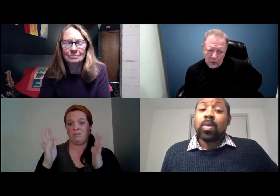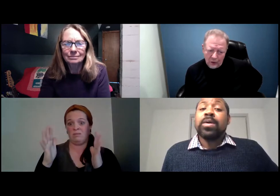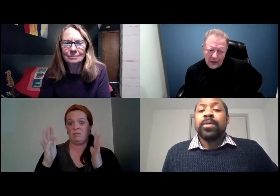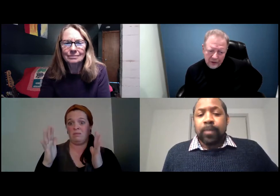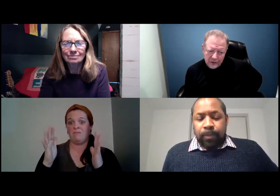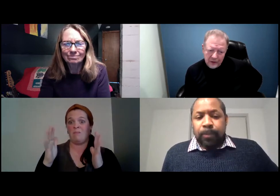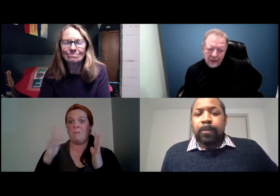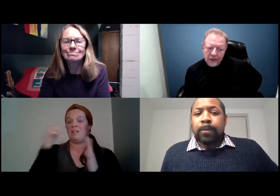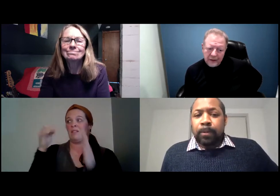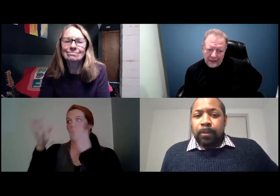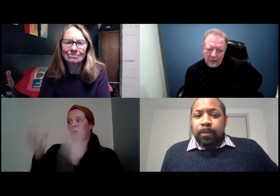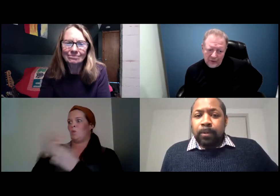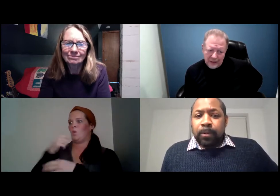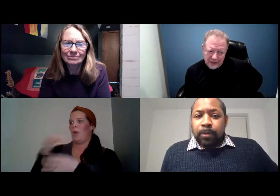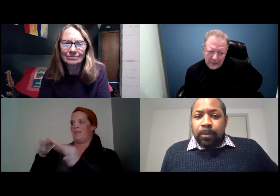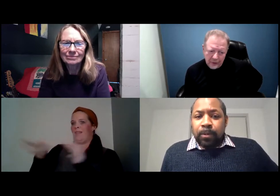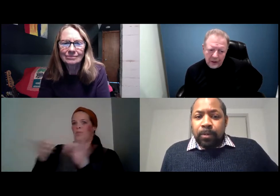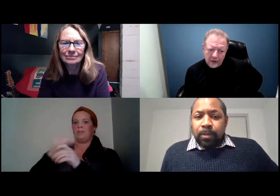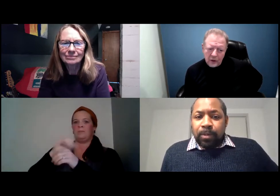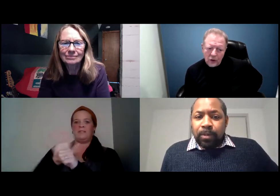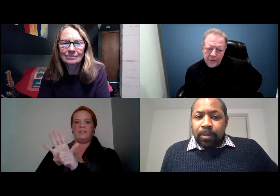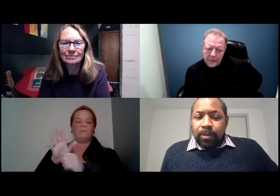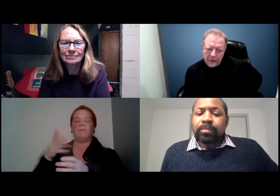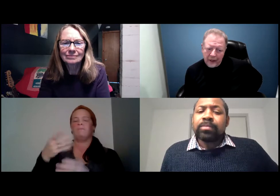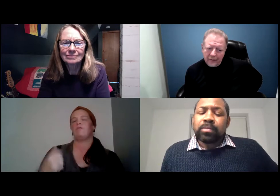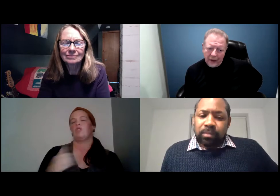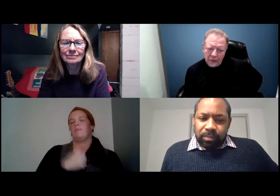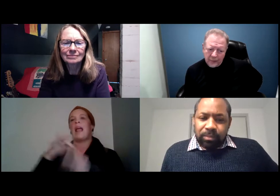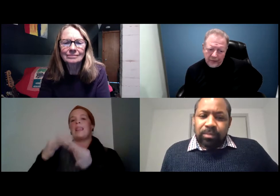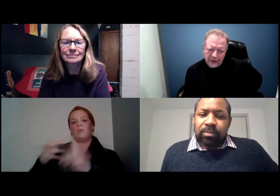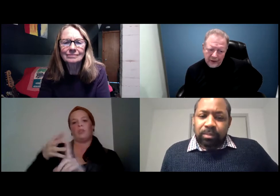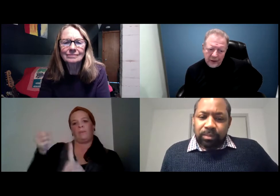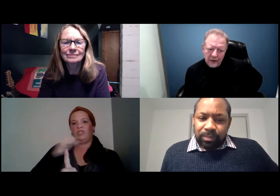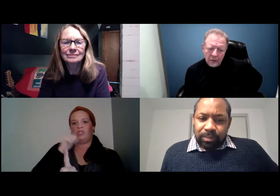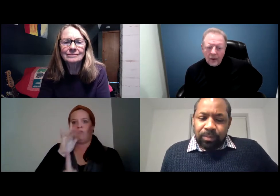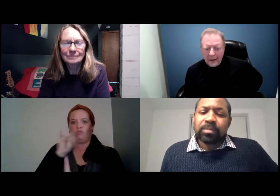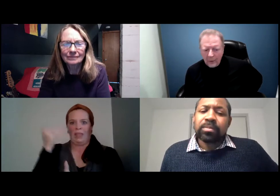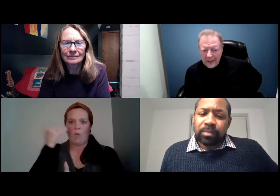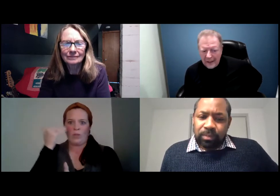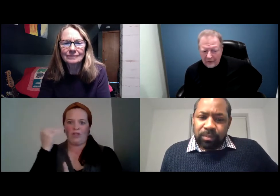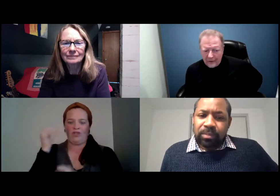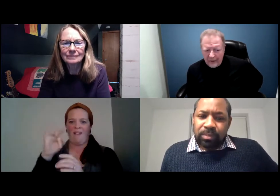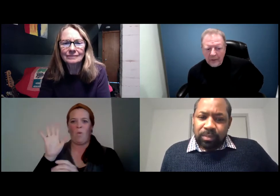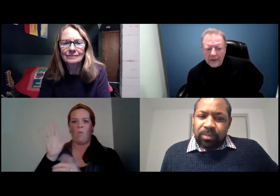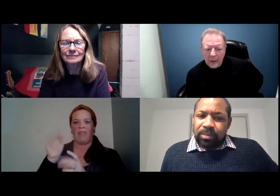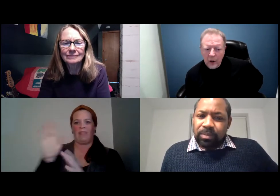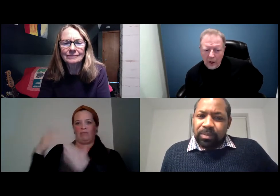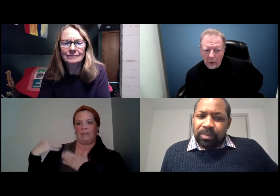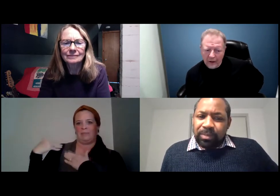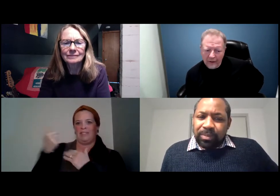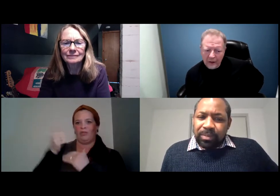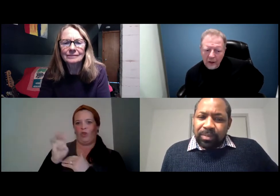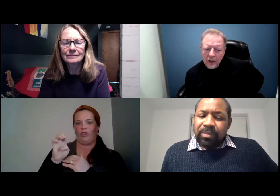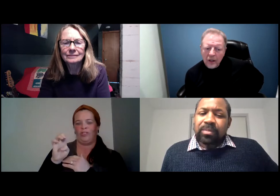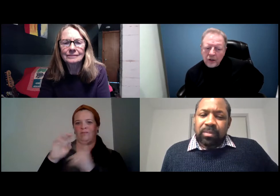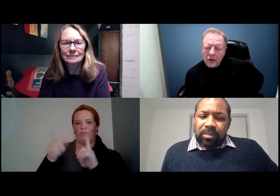exposed in courthouses, and that was an example. And so those people that have language deprivation, well, I don't want to say but they were unaware